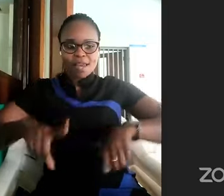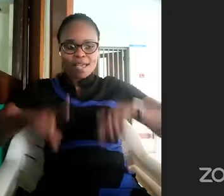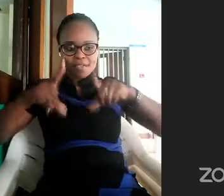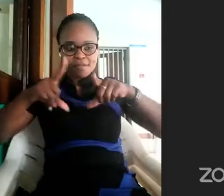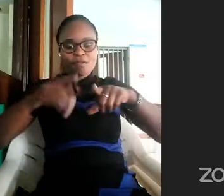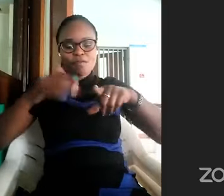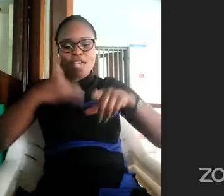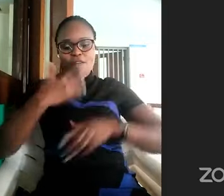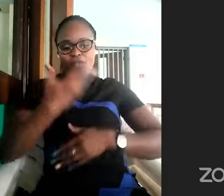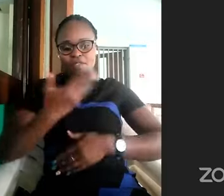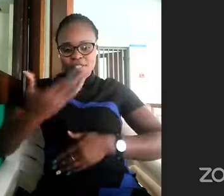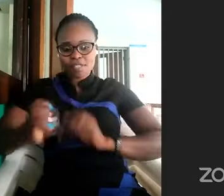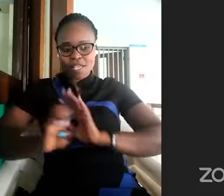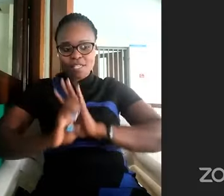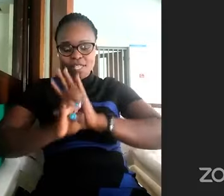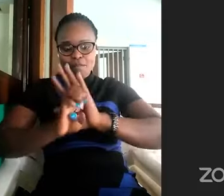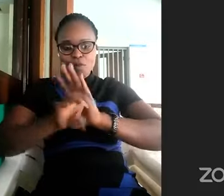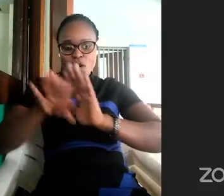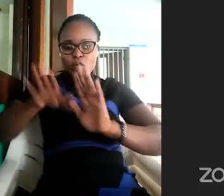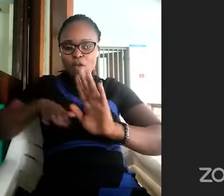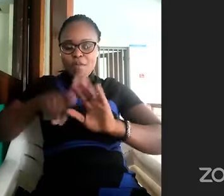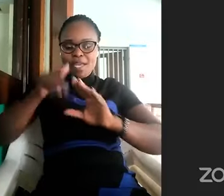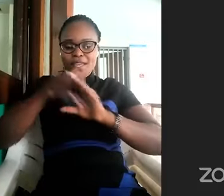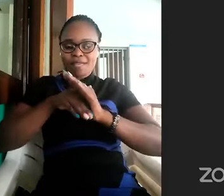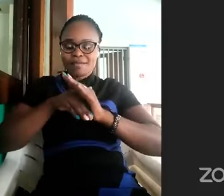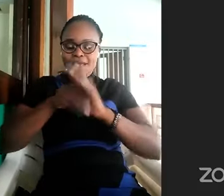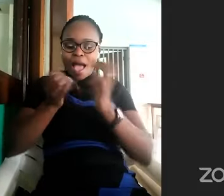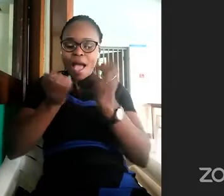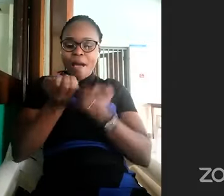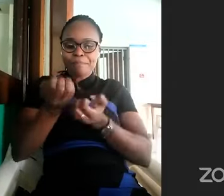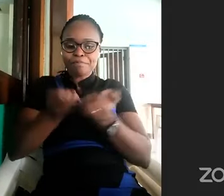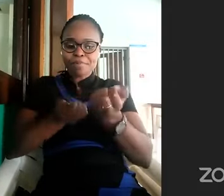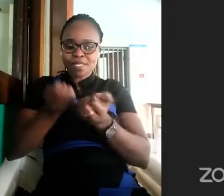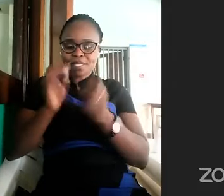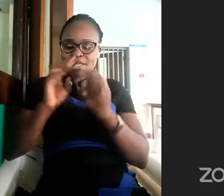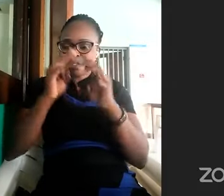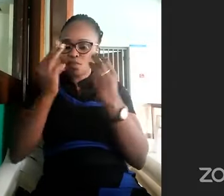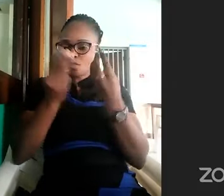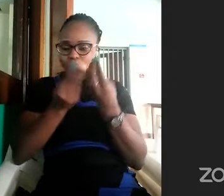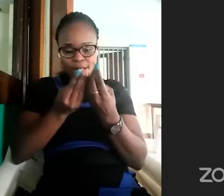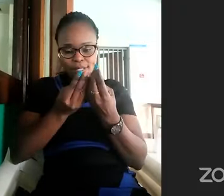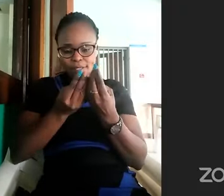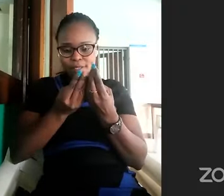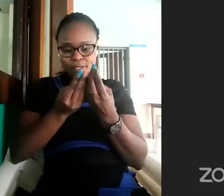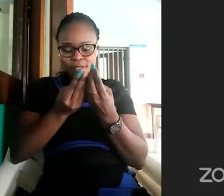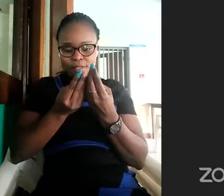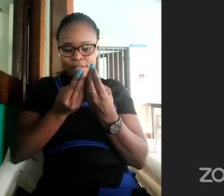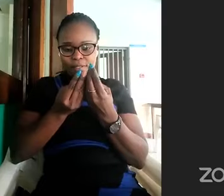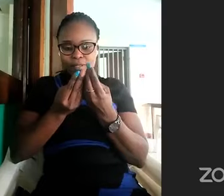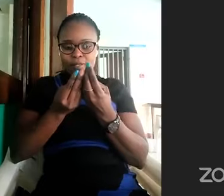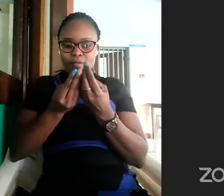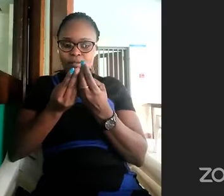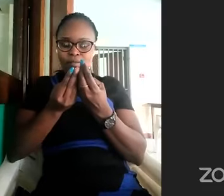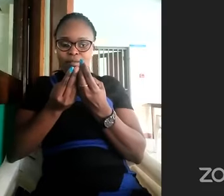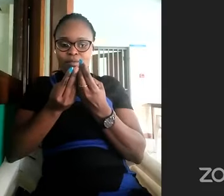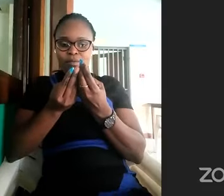For example, those women who are in business world, those women with disabilities who are in business world within the city centers, you realize,